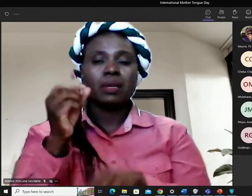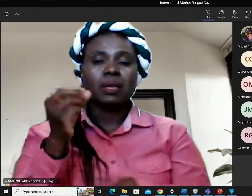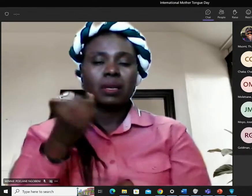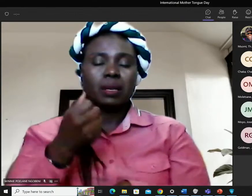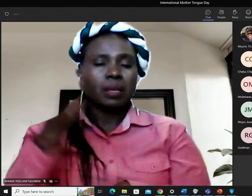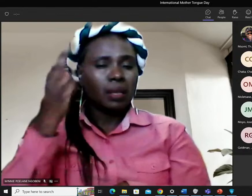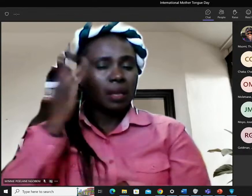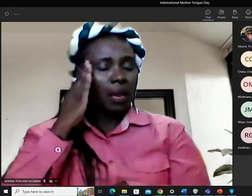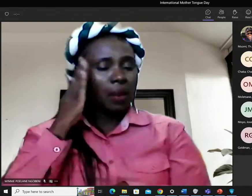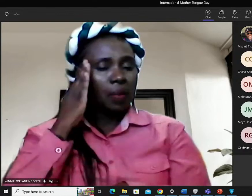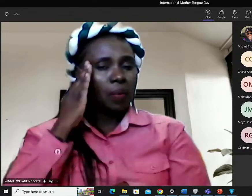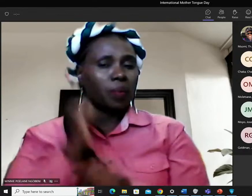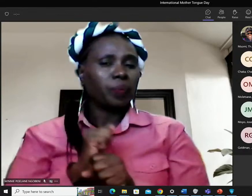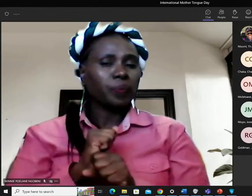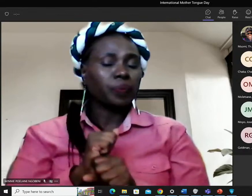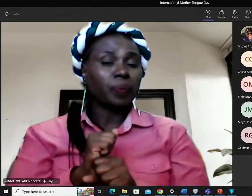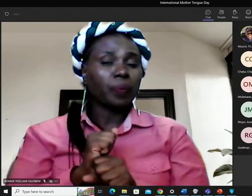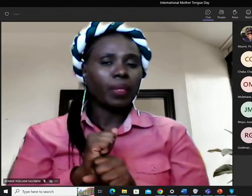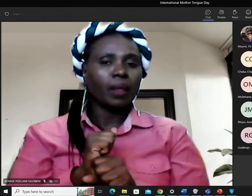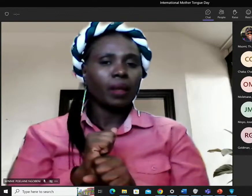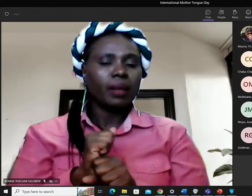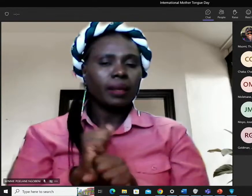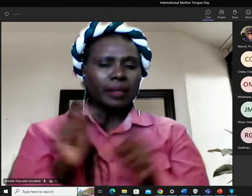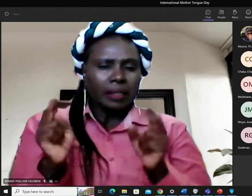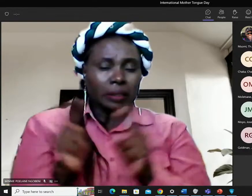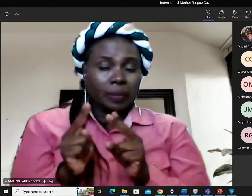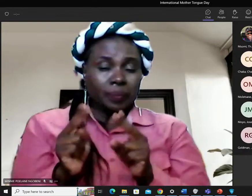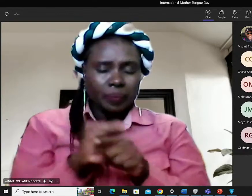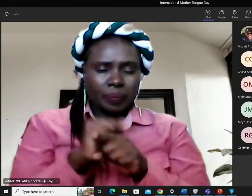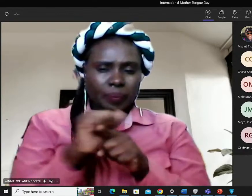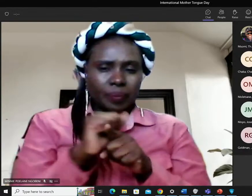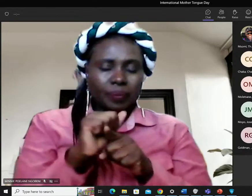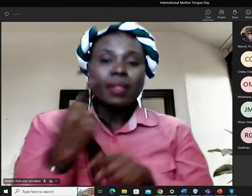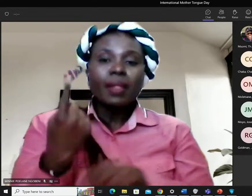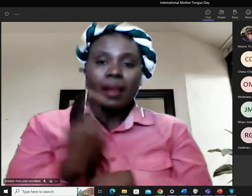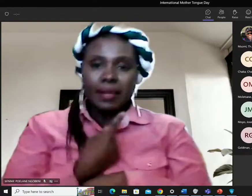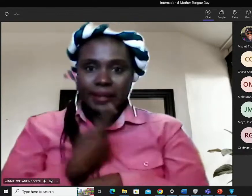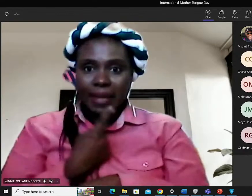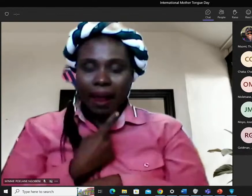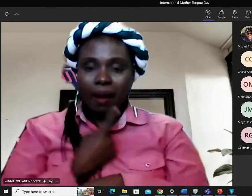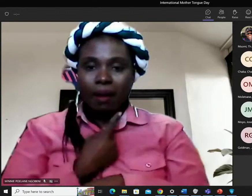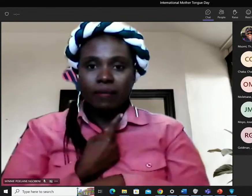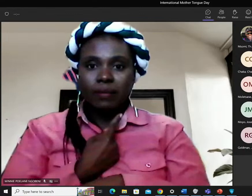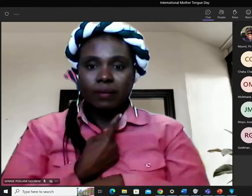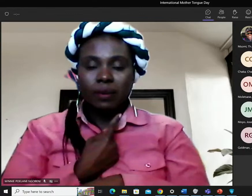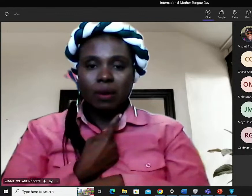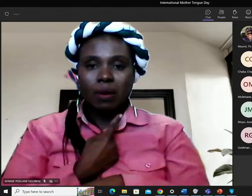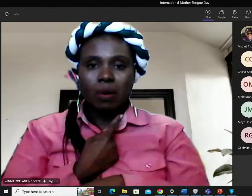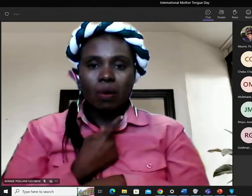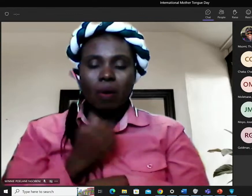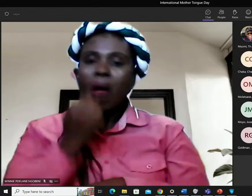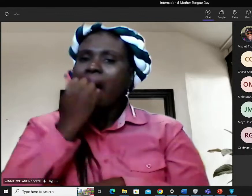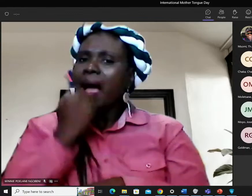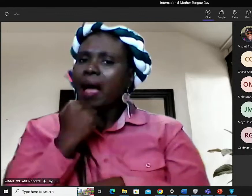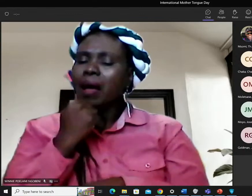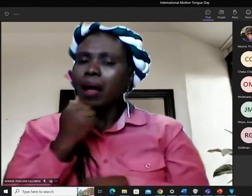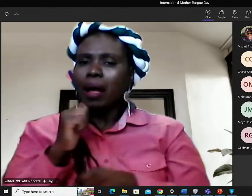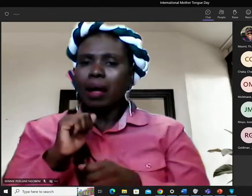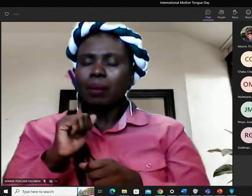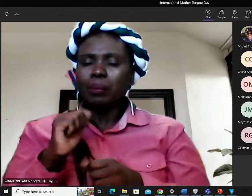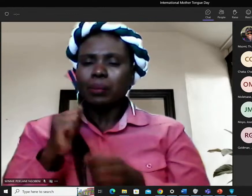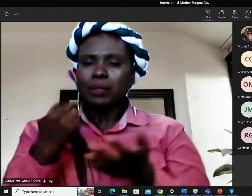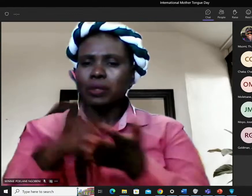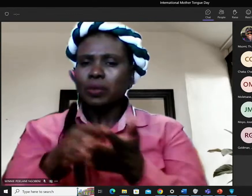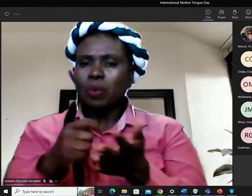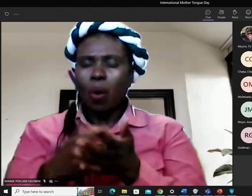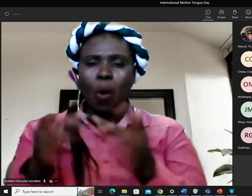let's just do a short exercise. Can you go to your cell phones, go to Apple Store or Google Store, whatever phone